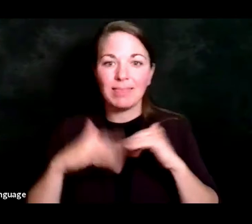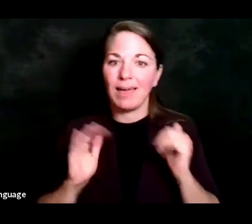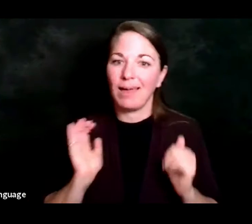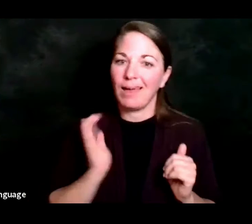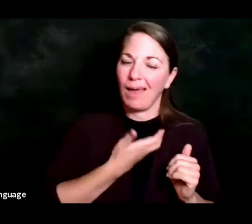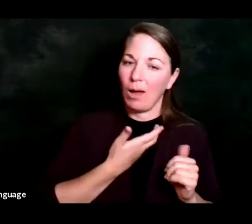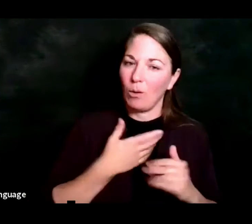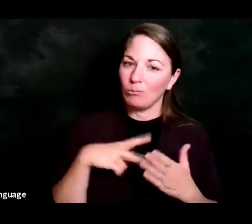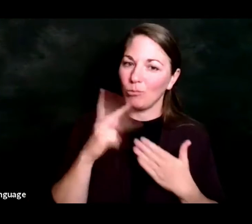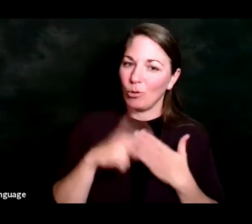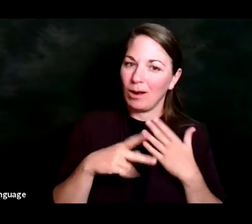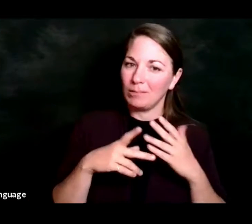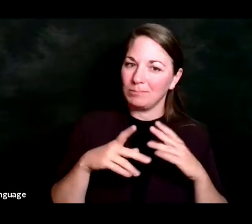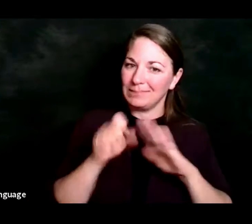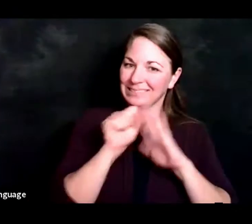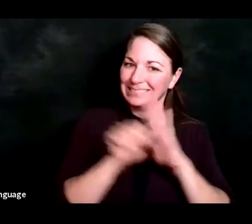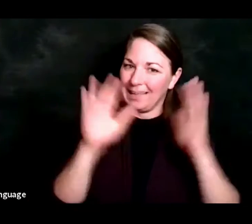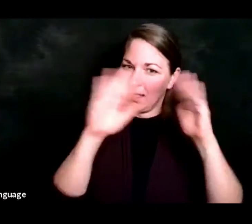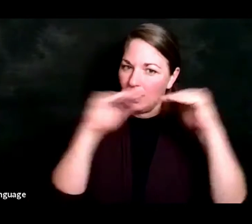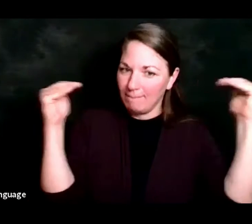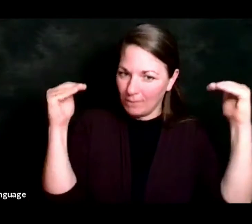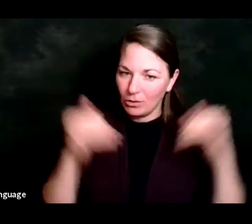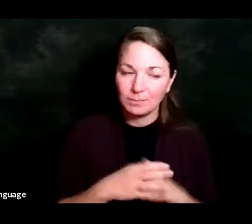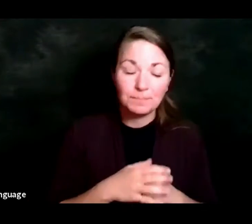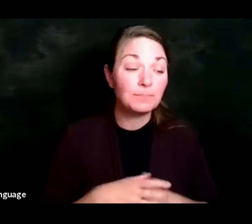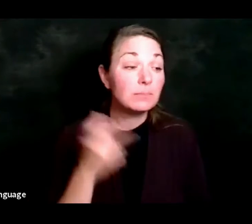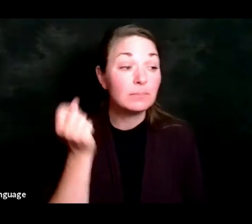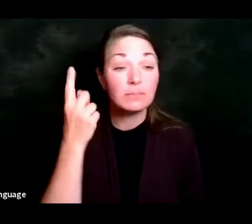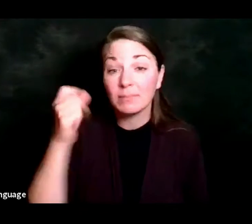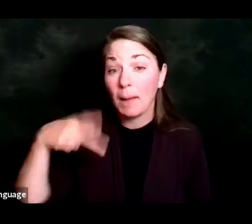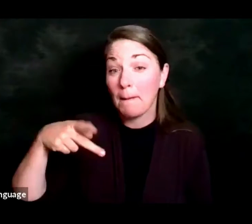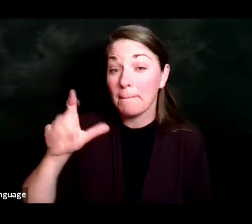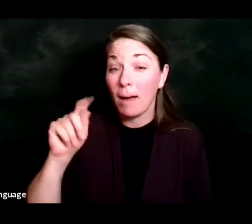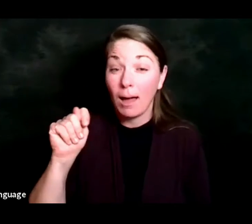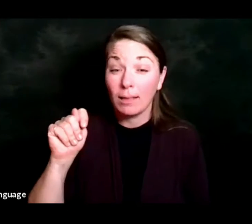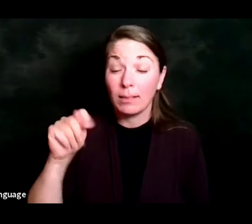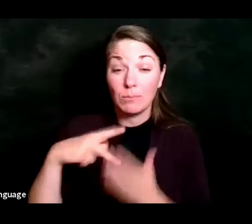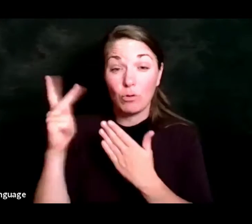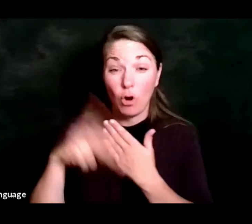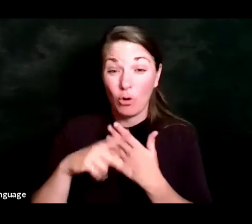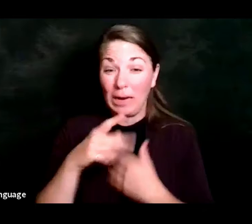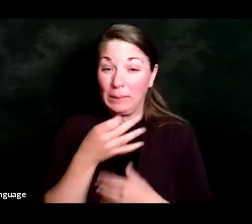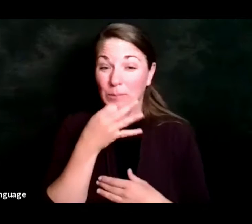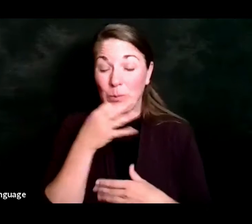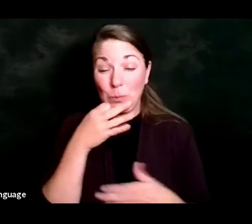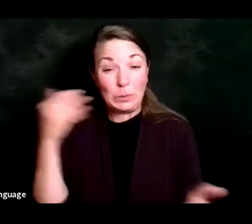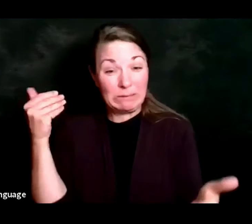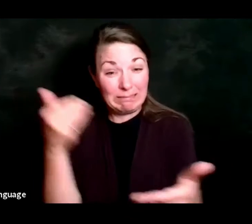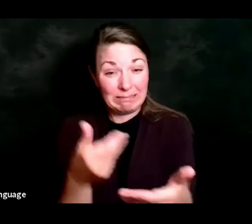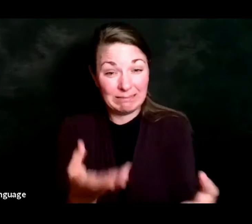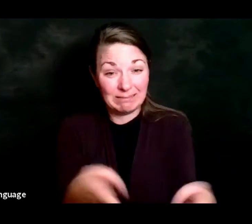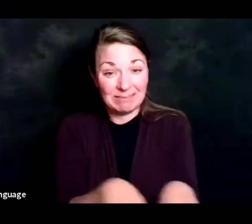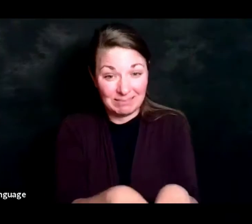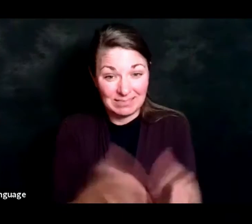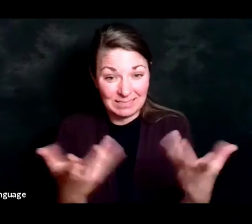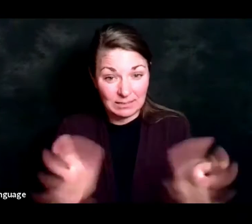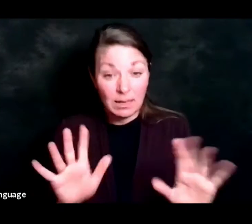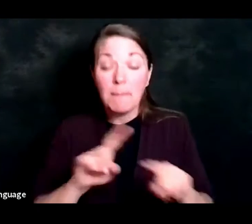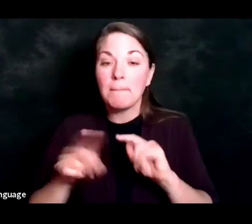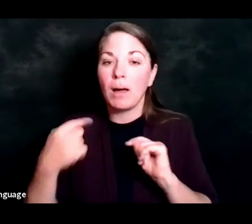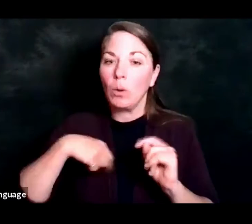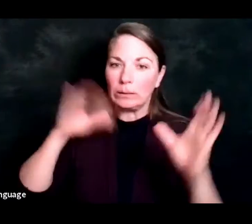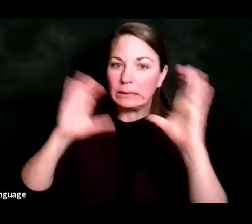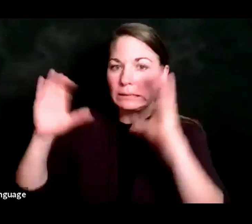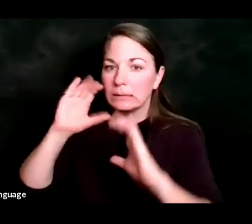state level. The pilot program is coming to an end with this grant cycle, but we're currently pursuing funding opportunities to